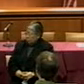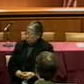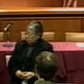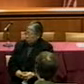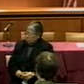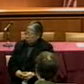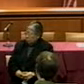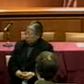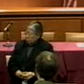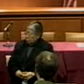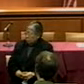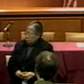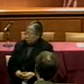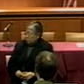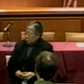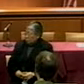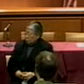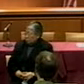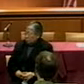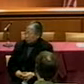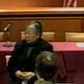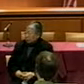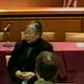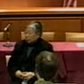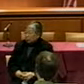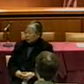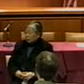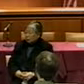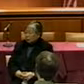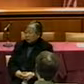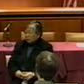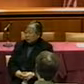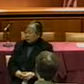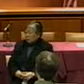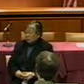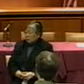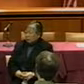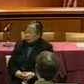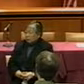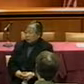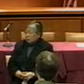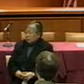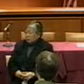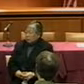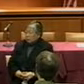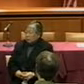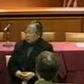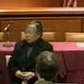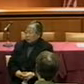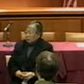Okay, thank you. Sorry about that. Well, thank you for pausing